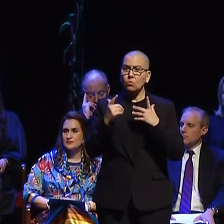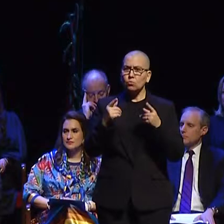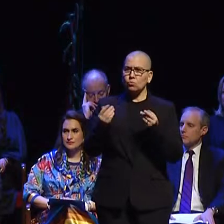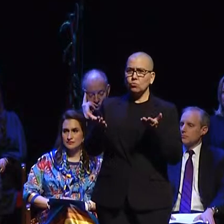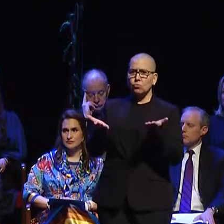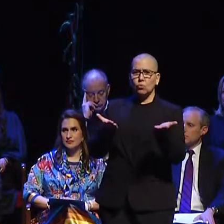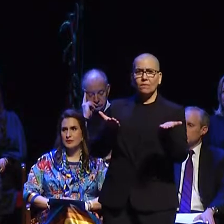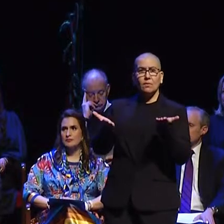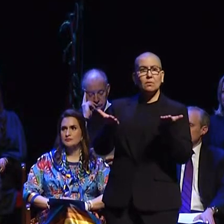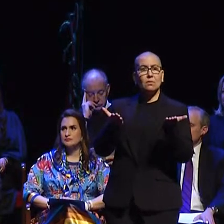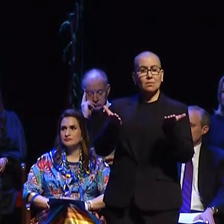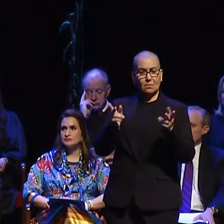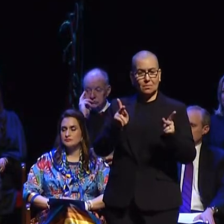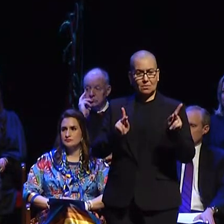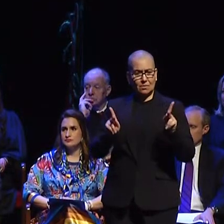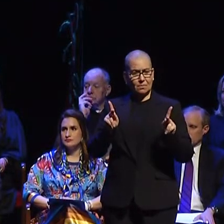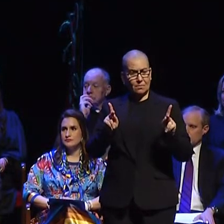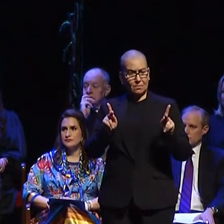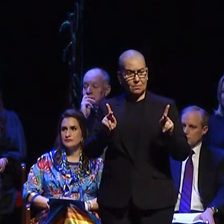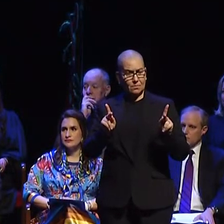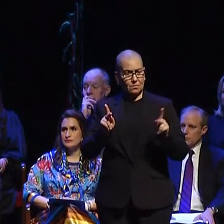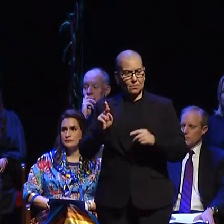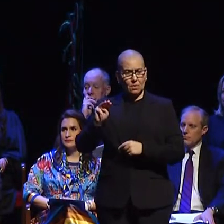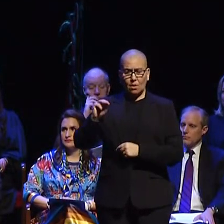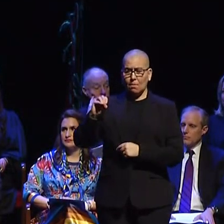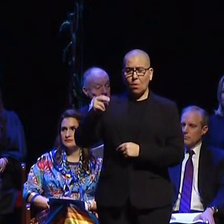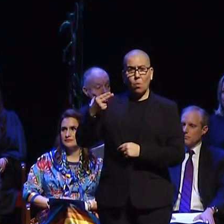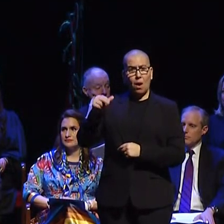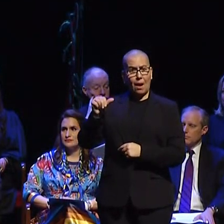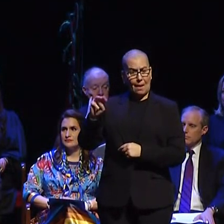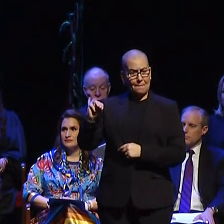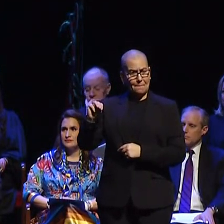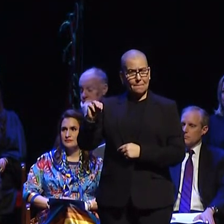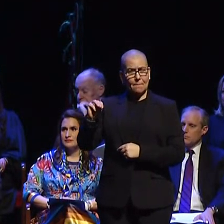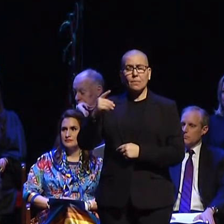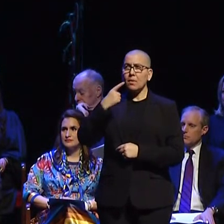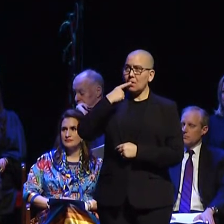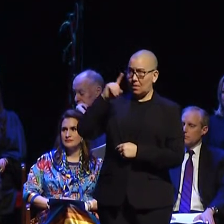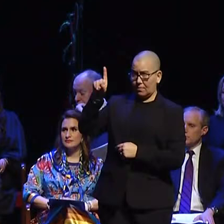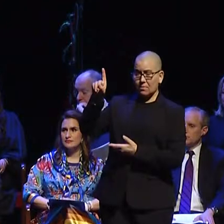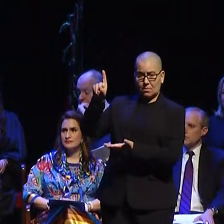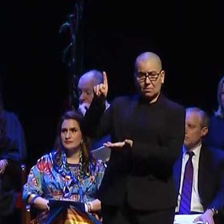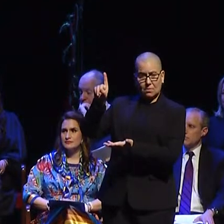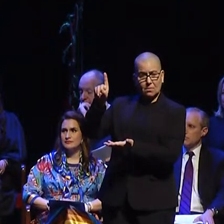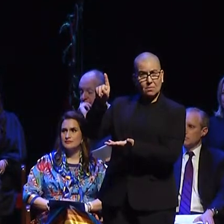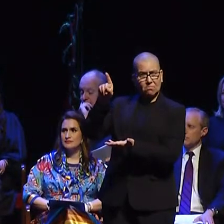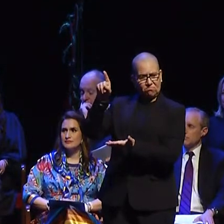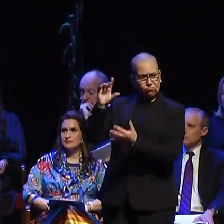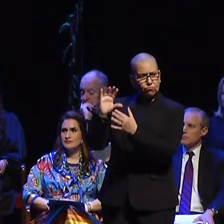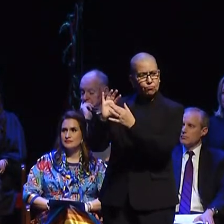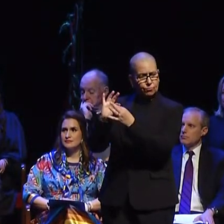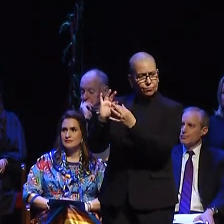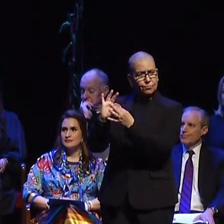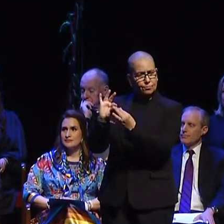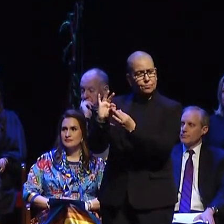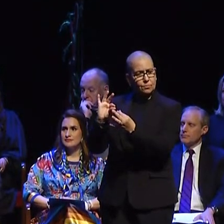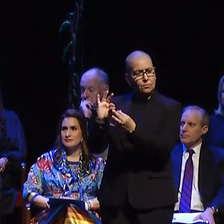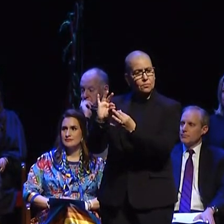Muhammad, the Prophet of Islam, peace be upon him, is recorded to have said that verily in the